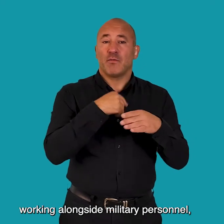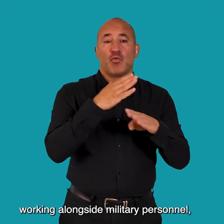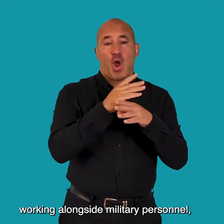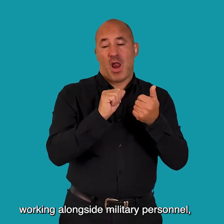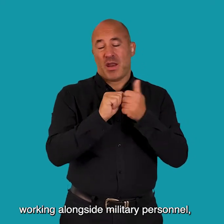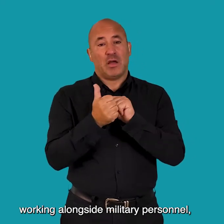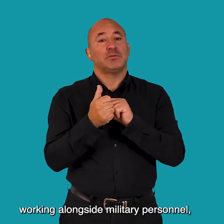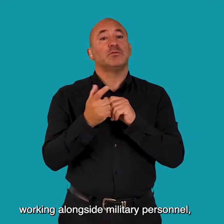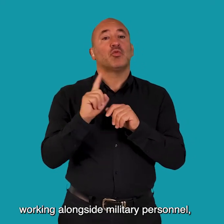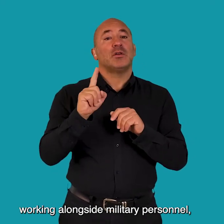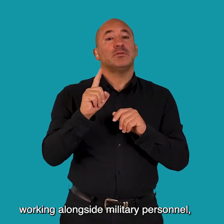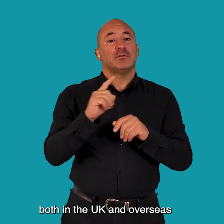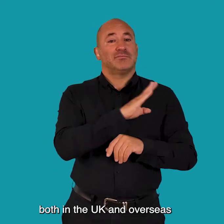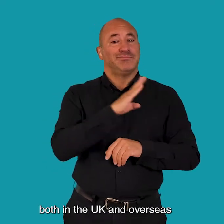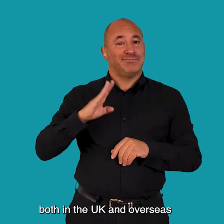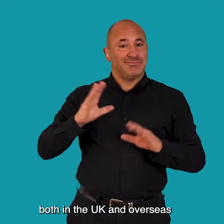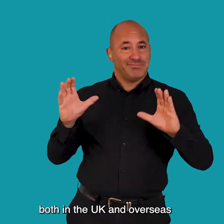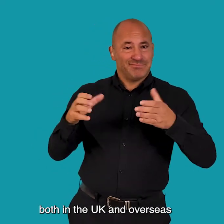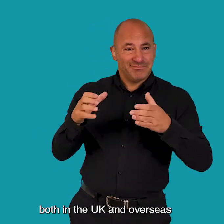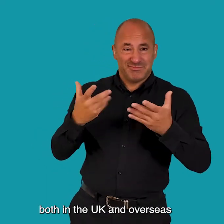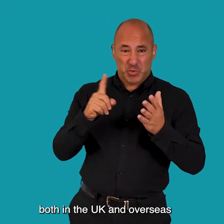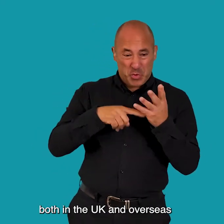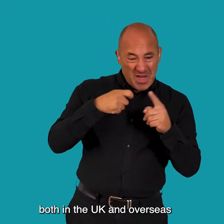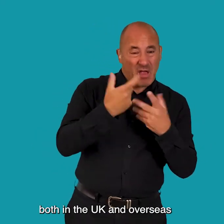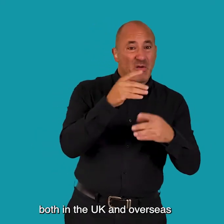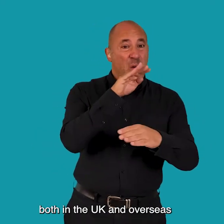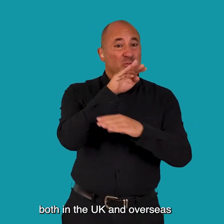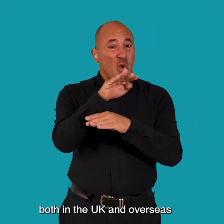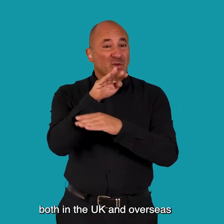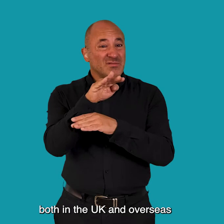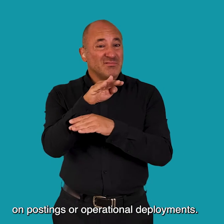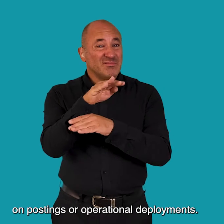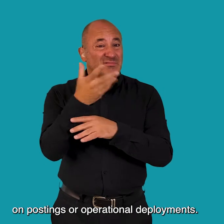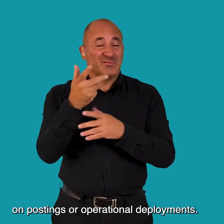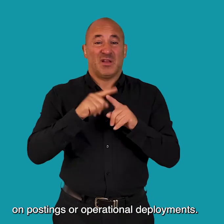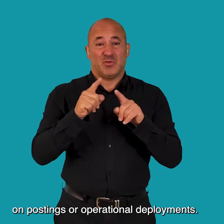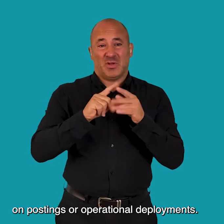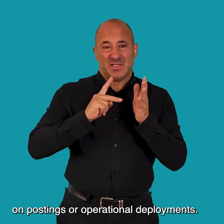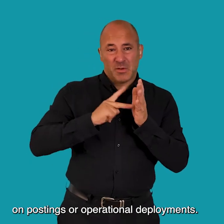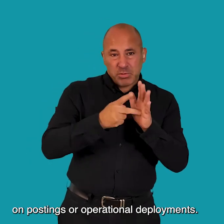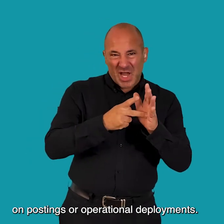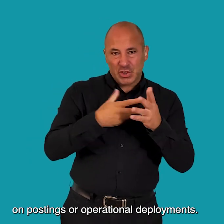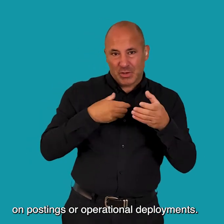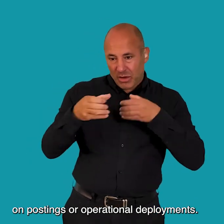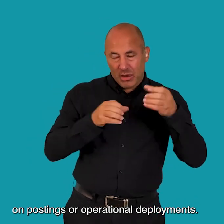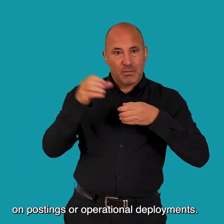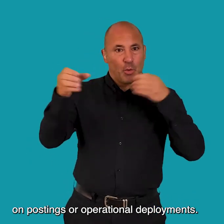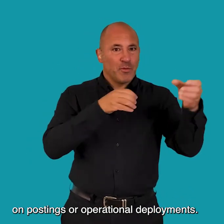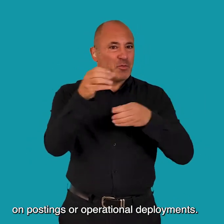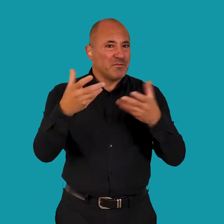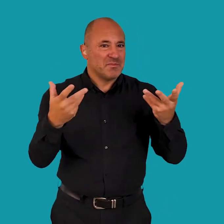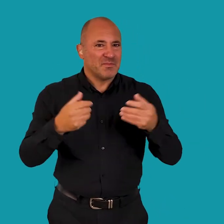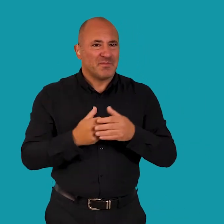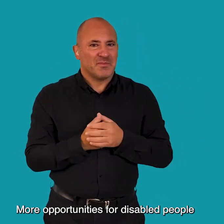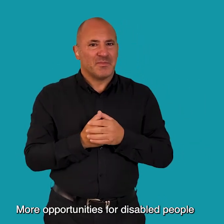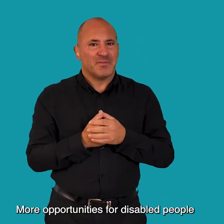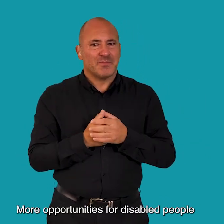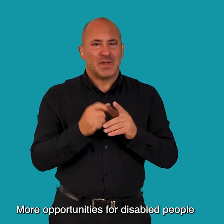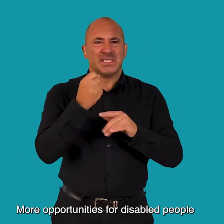military personnel, both in the UK and overseas, on postings or operational deployments. More